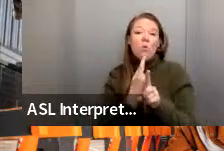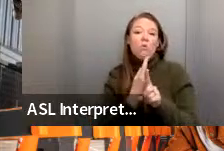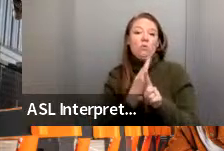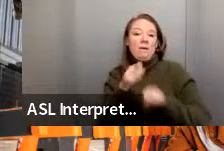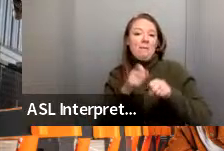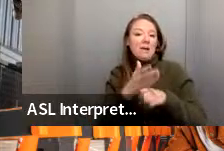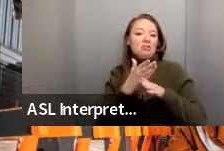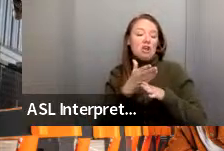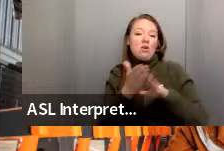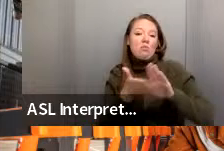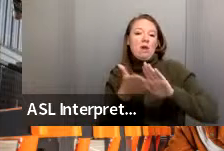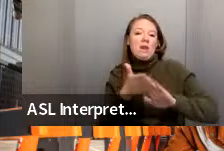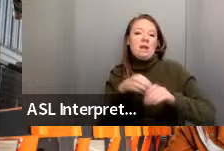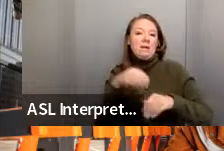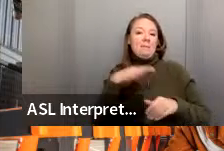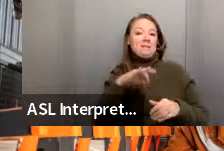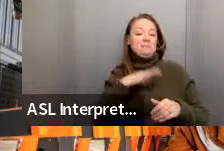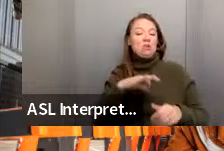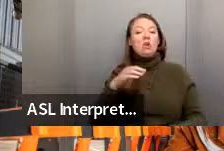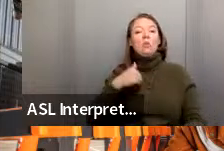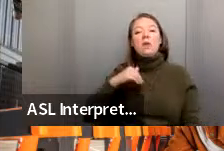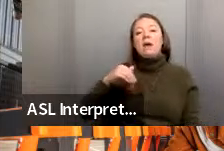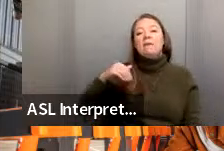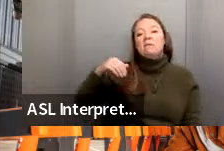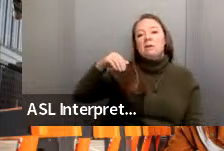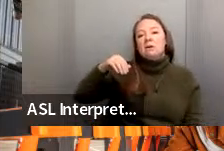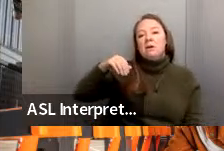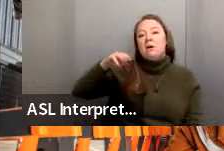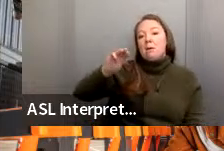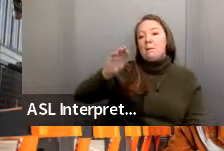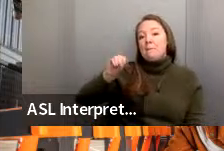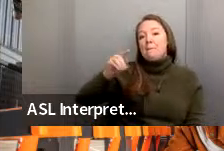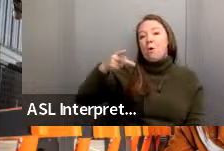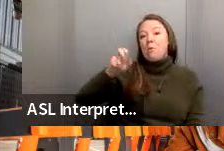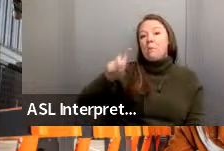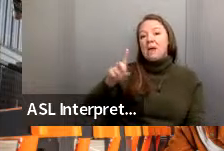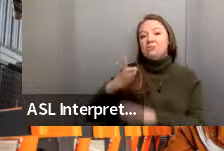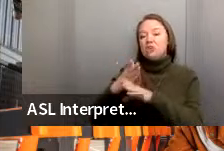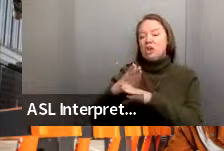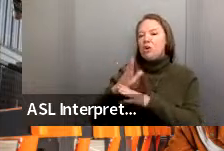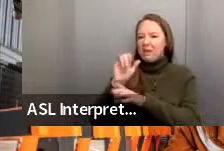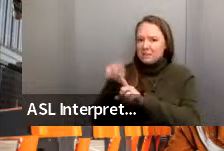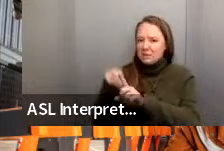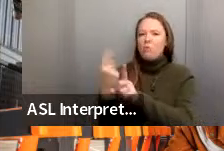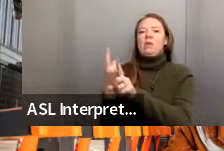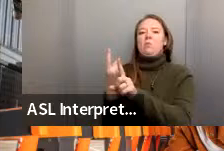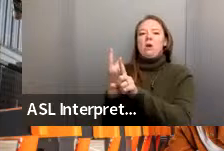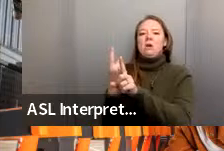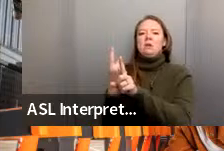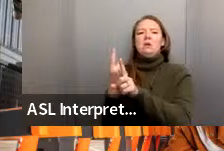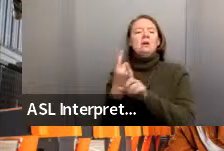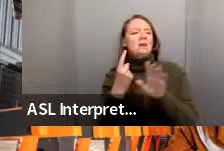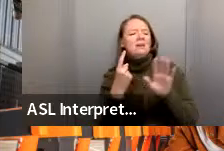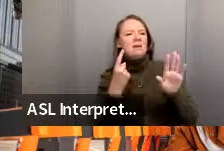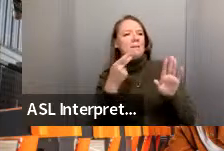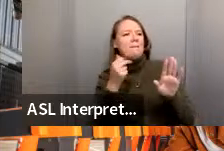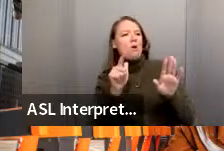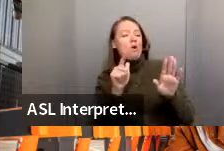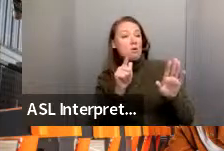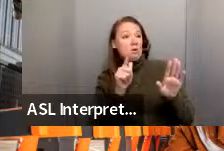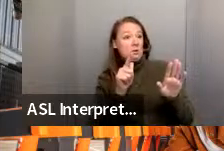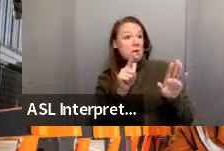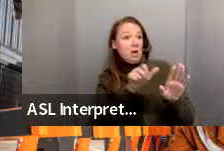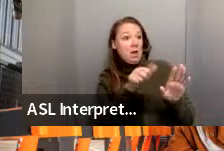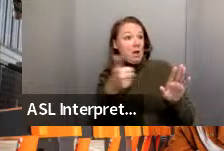Pittsburgh. We also have a moped share that is the only service of its type as well. Are other scooters,